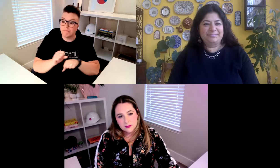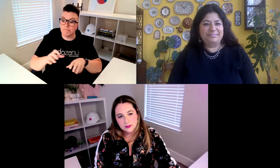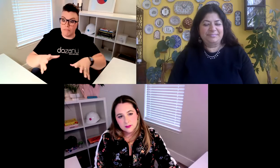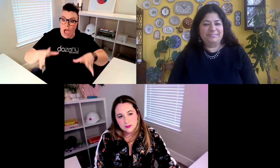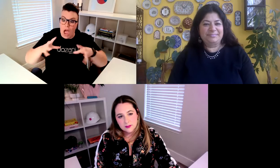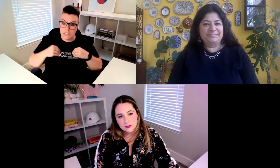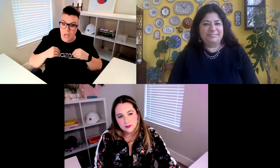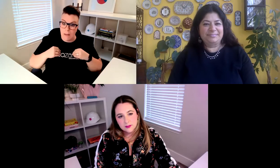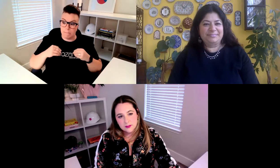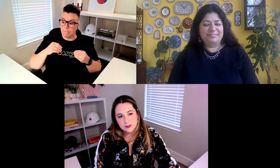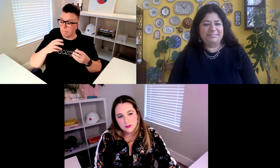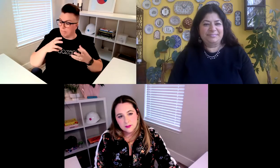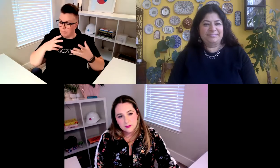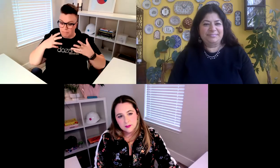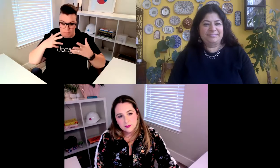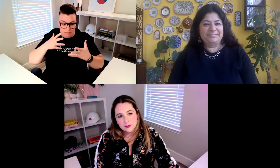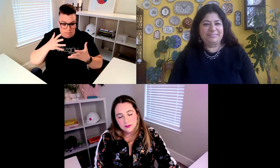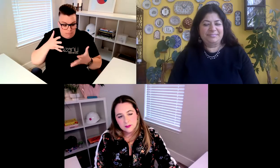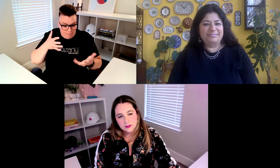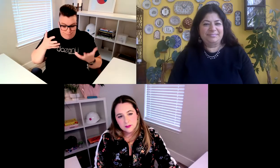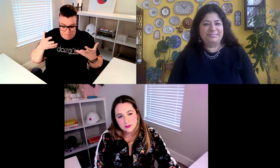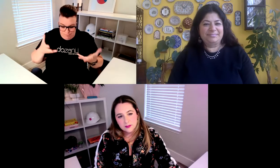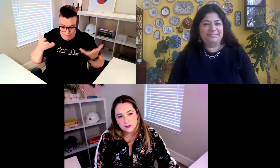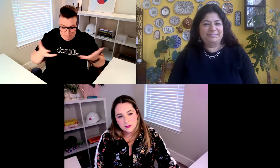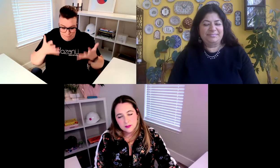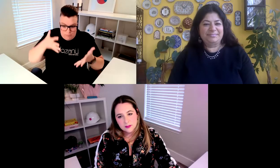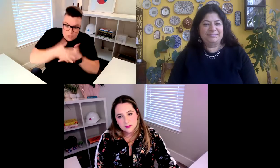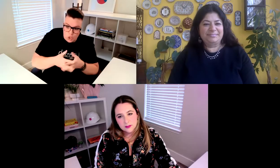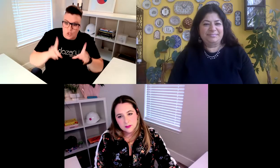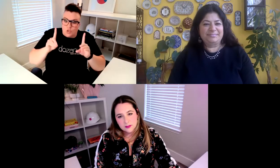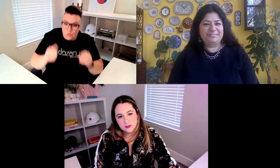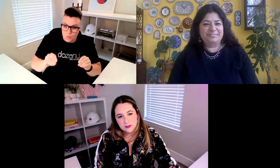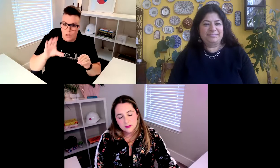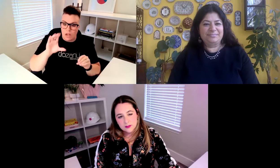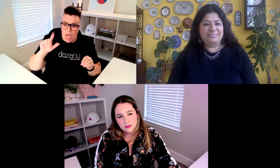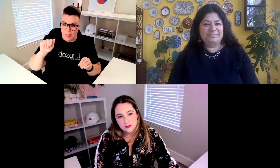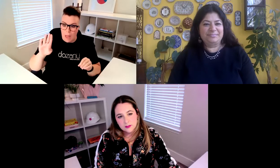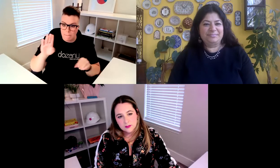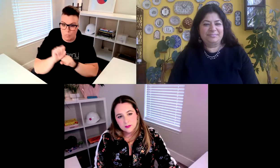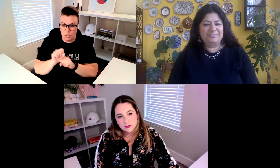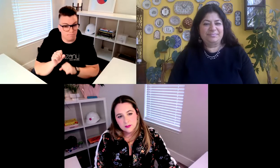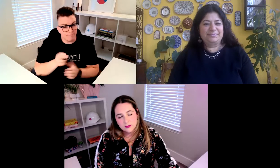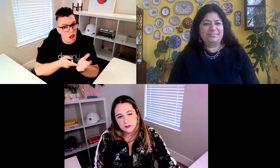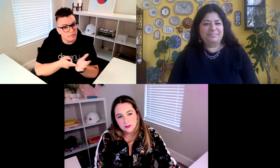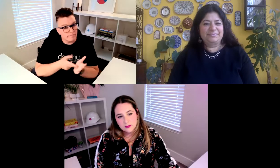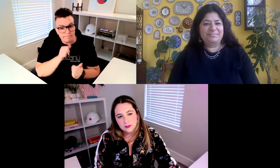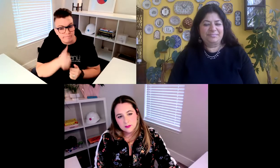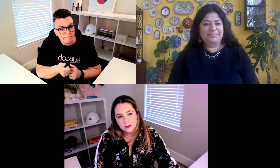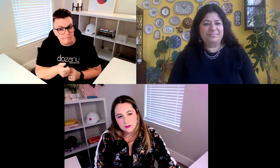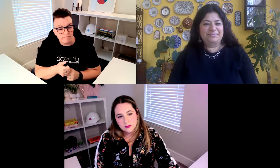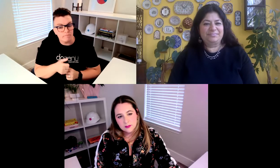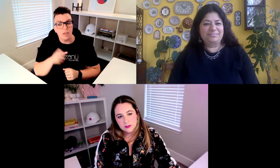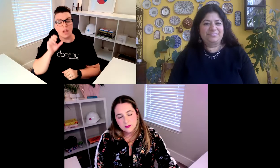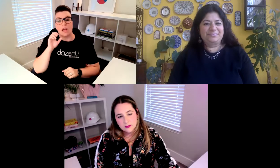But the question comes of, are we doing it? Are we open to accepting collaborative work? Are we doing it? We understand